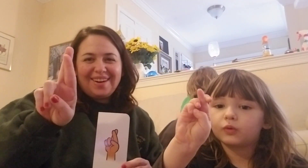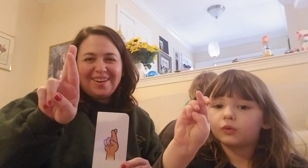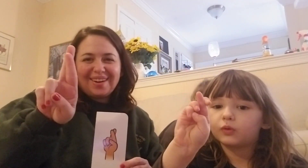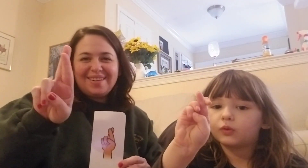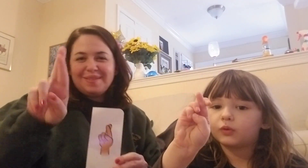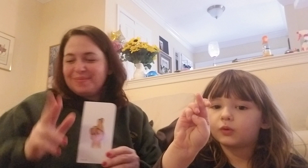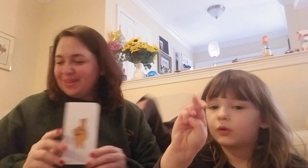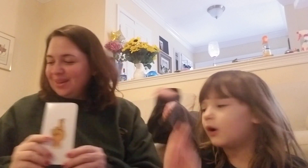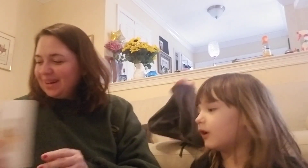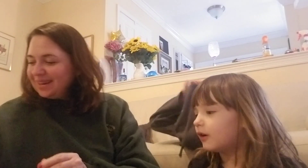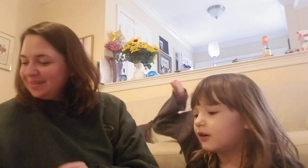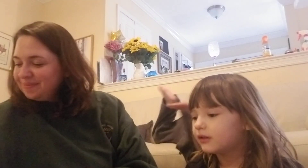R. Good.